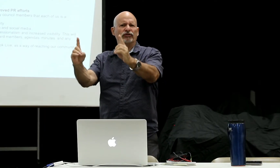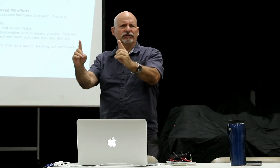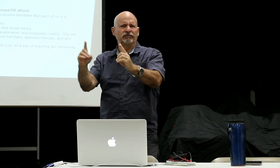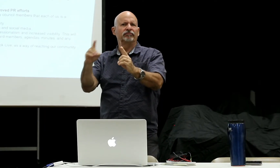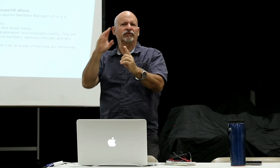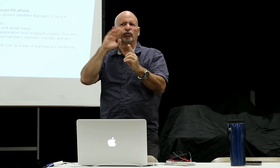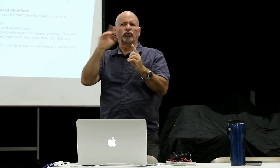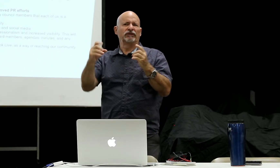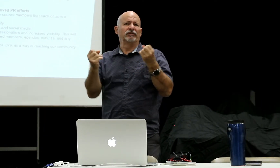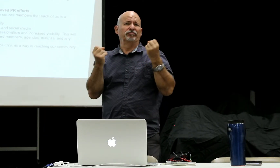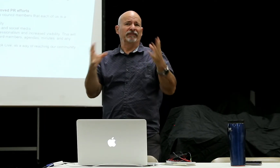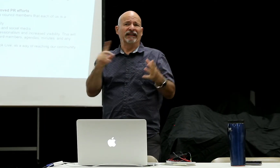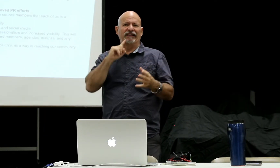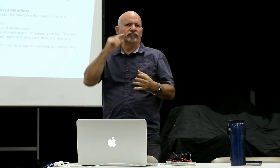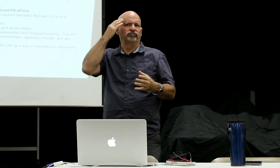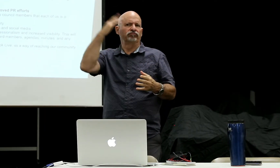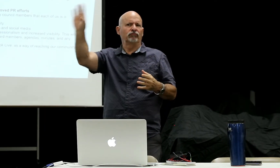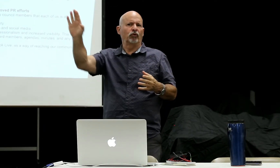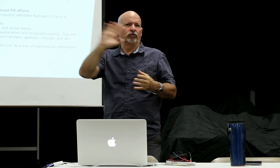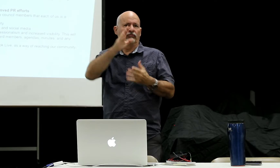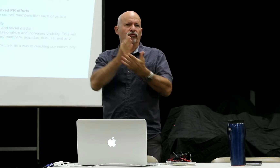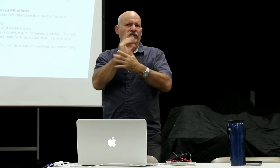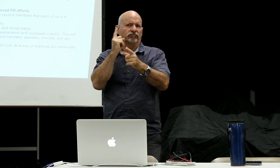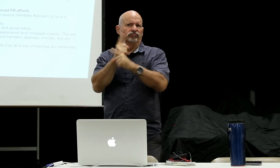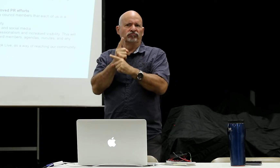Advocacy, knowing your rights, being educated, being able to educate.